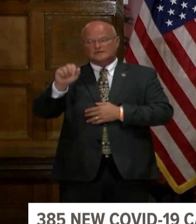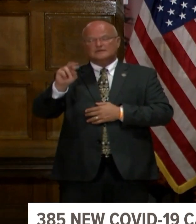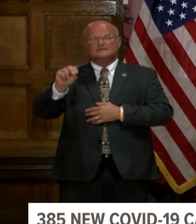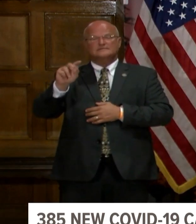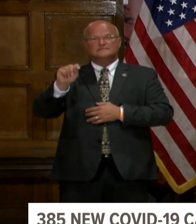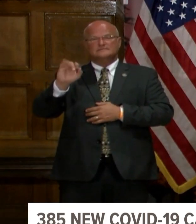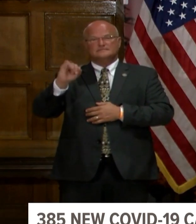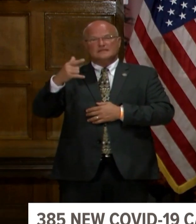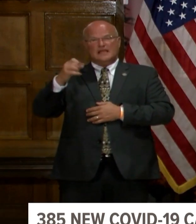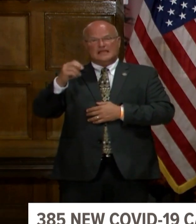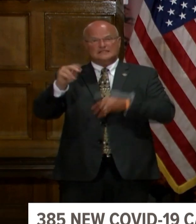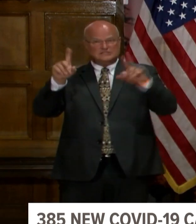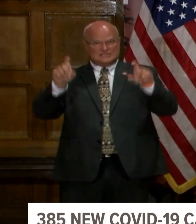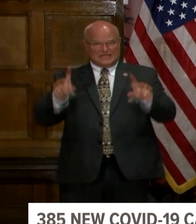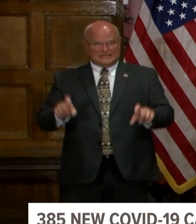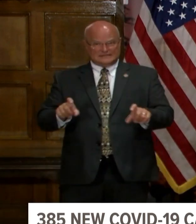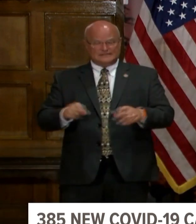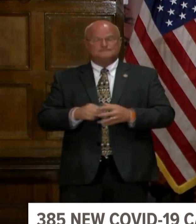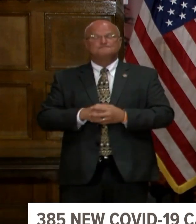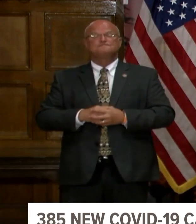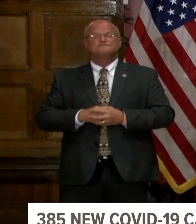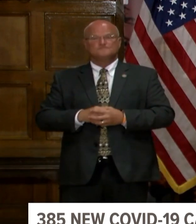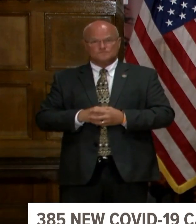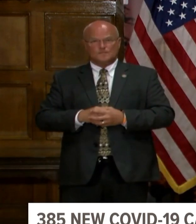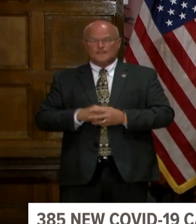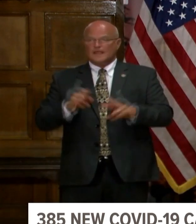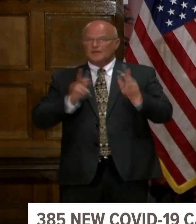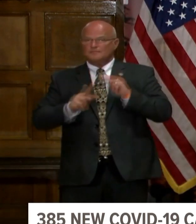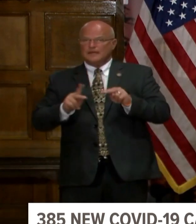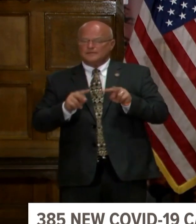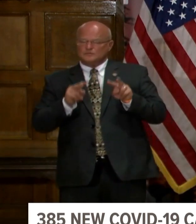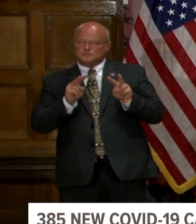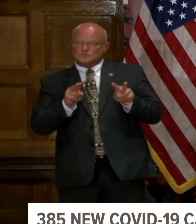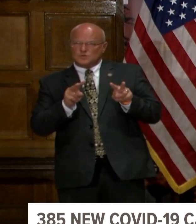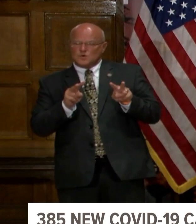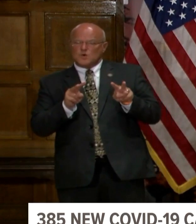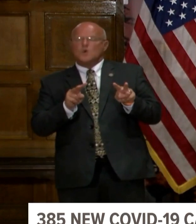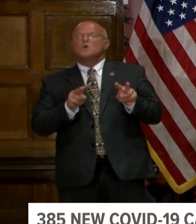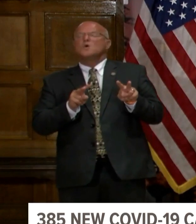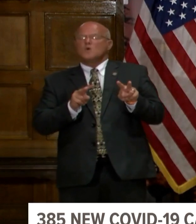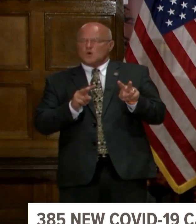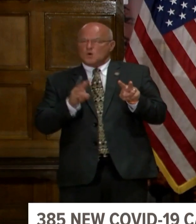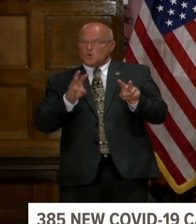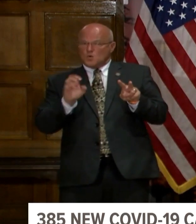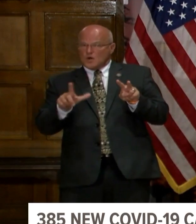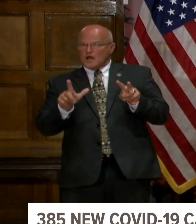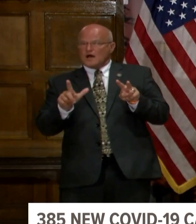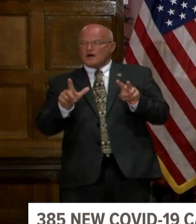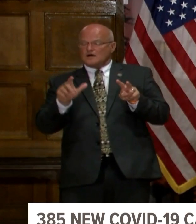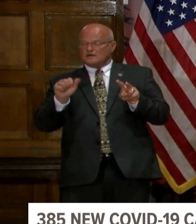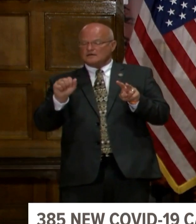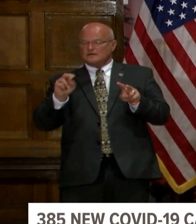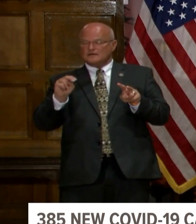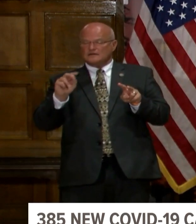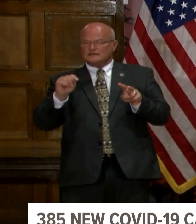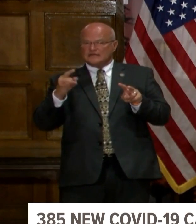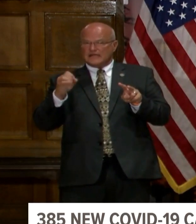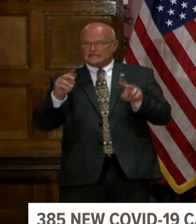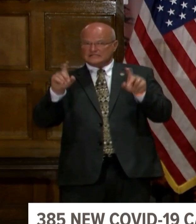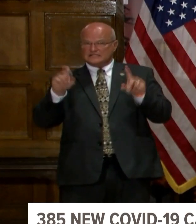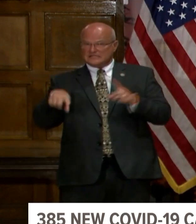test. Now, for those sharp observers, you'll say, well, if we're considering the antigen